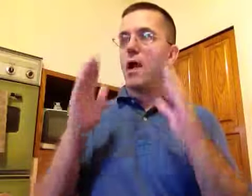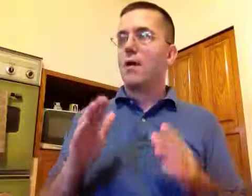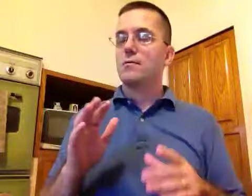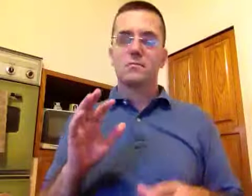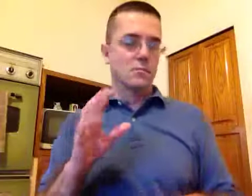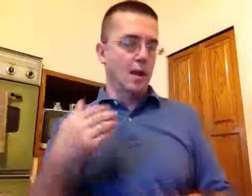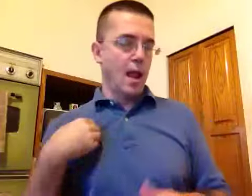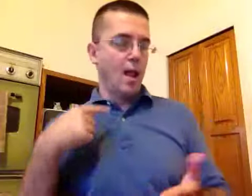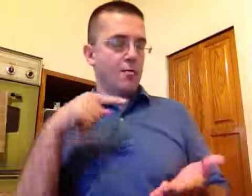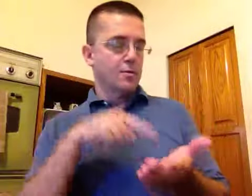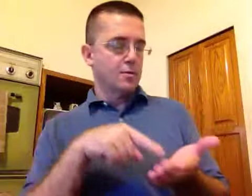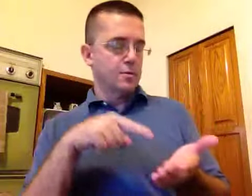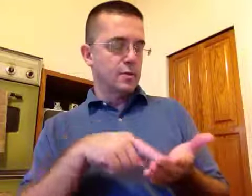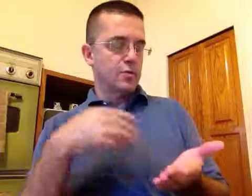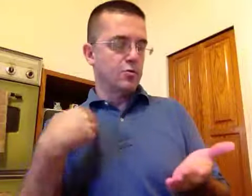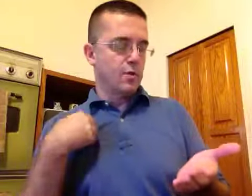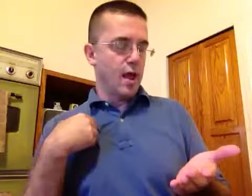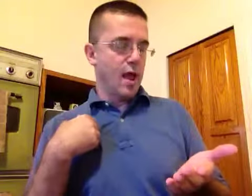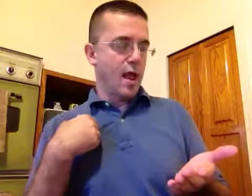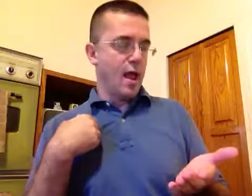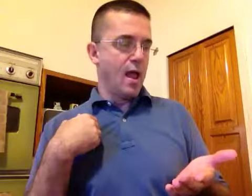About $50,000. What's it on?